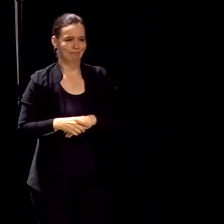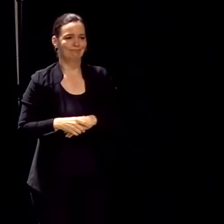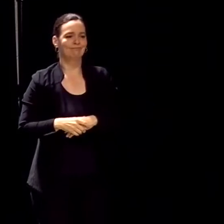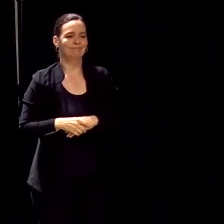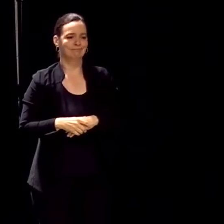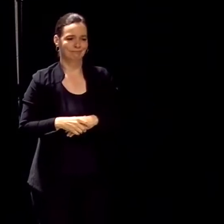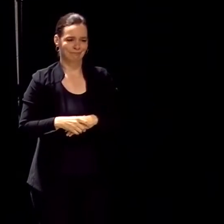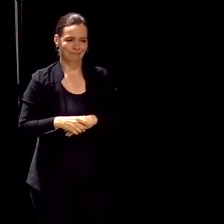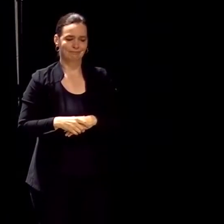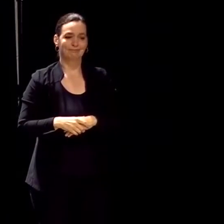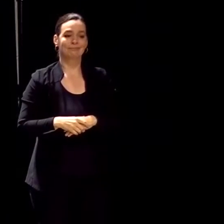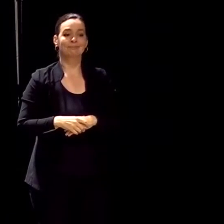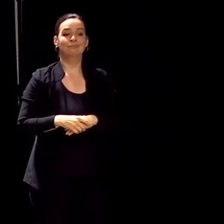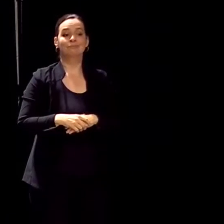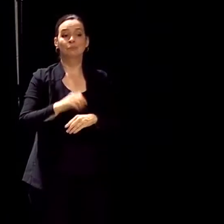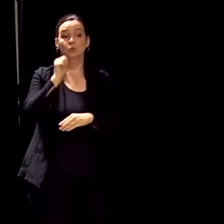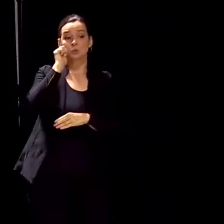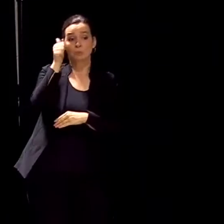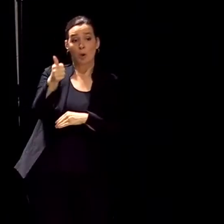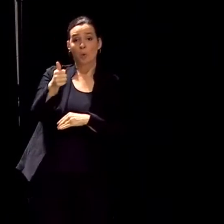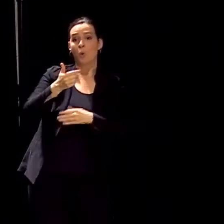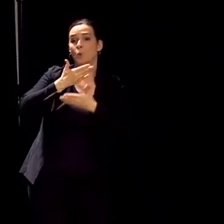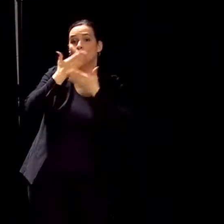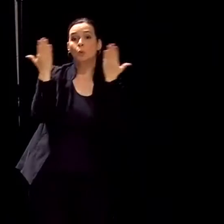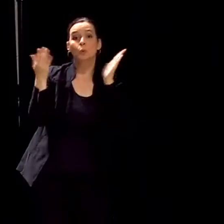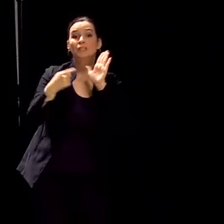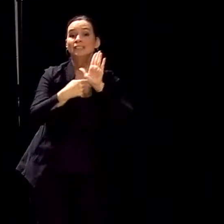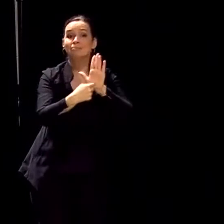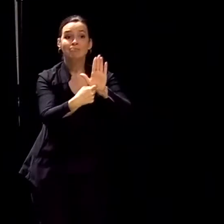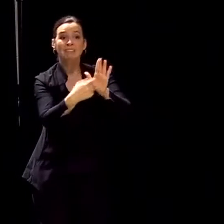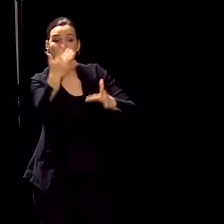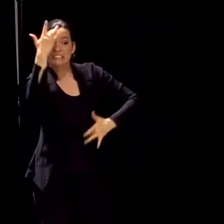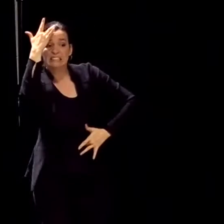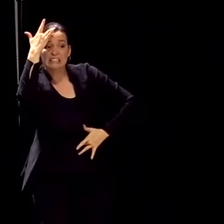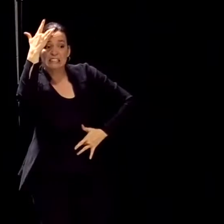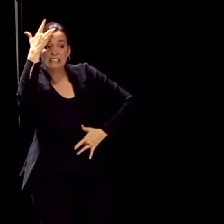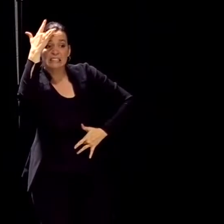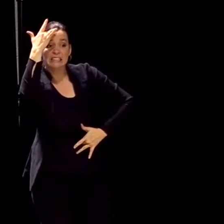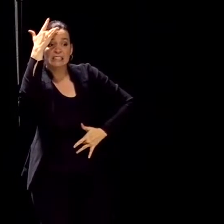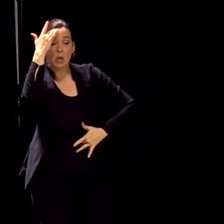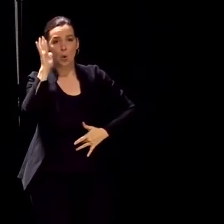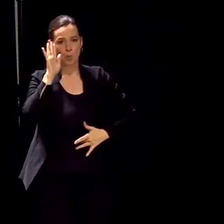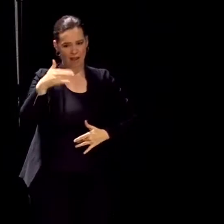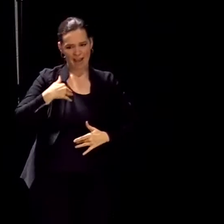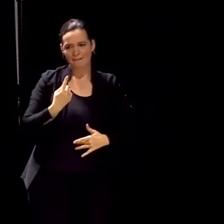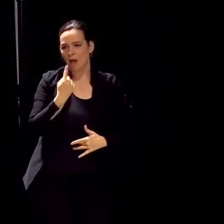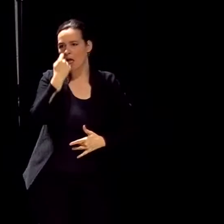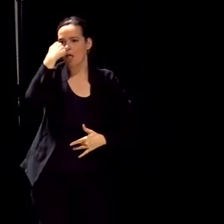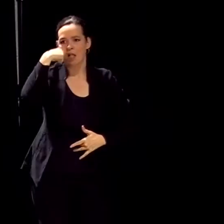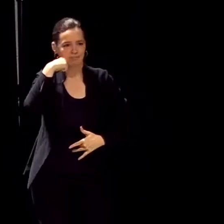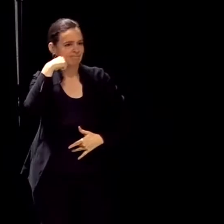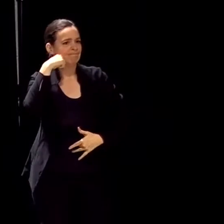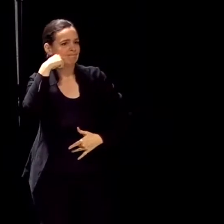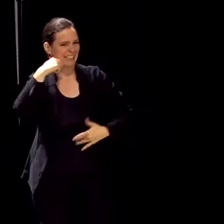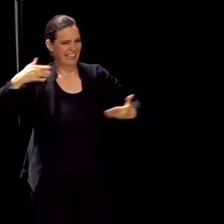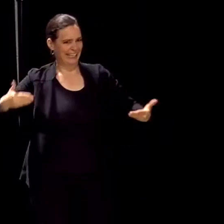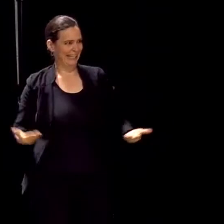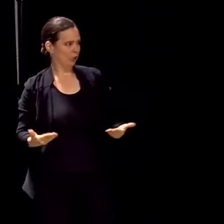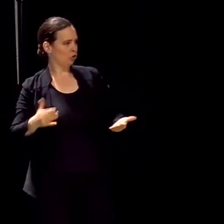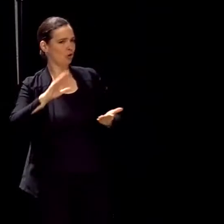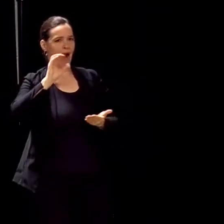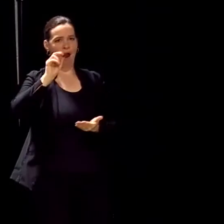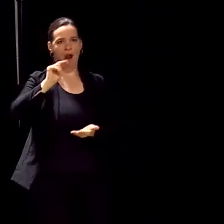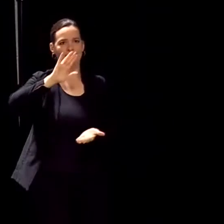asymptomatic rapid nasal testing here at the On Center. This is devoted this week to the